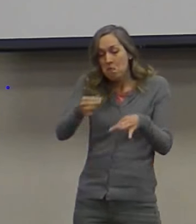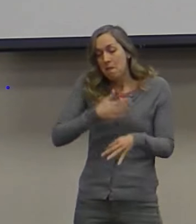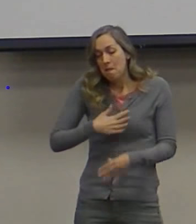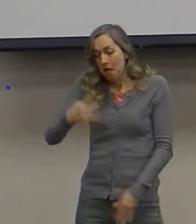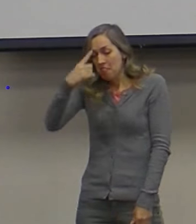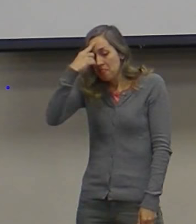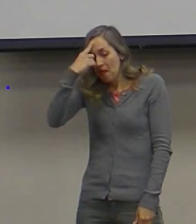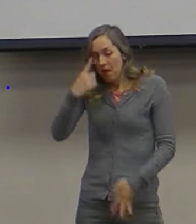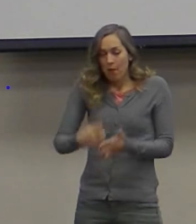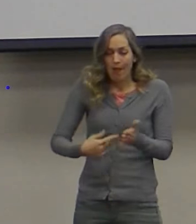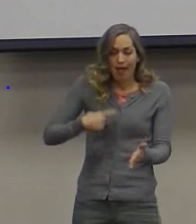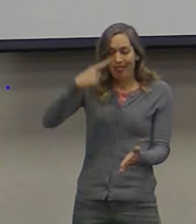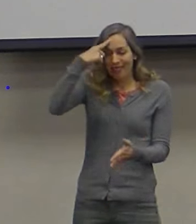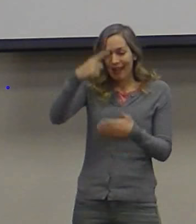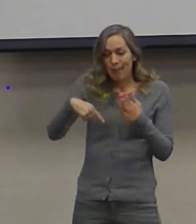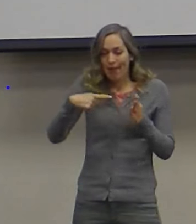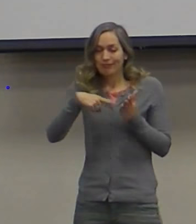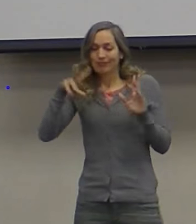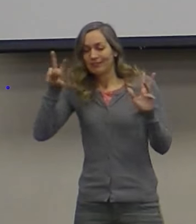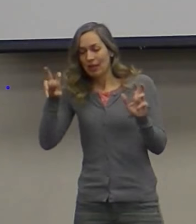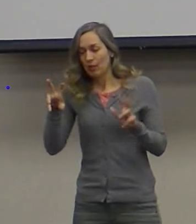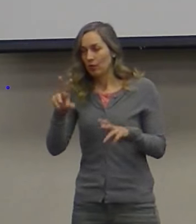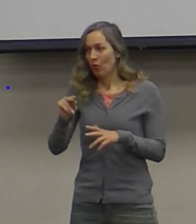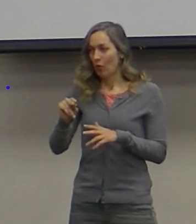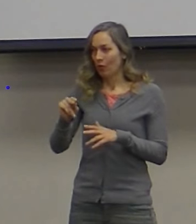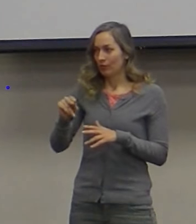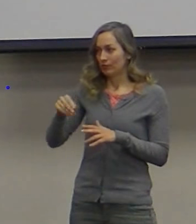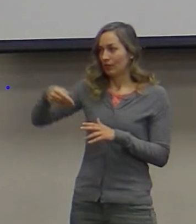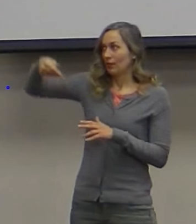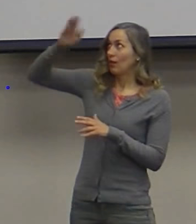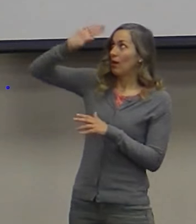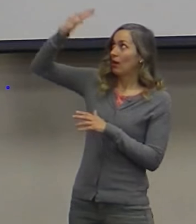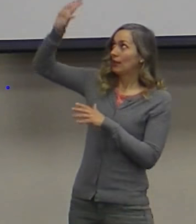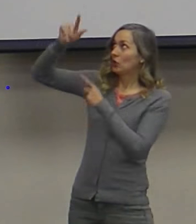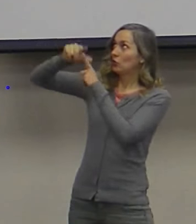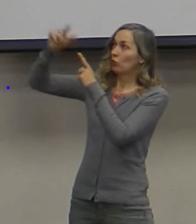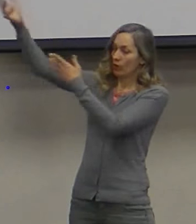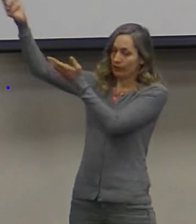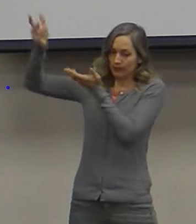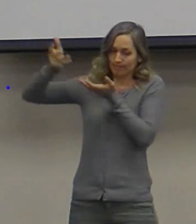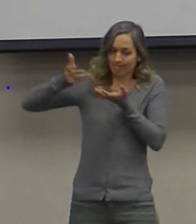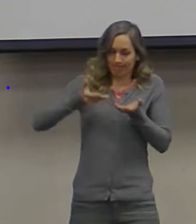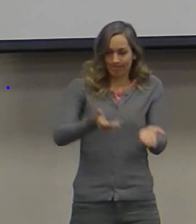think." No, he says, "Here's what God has to say."